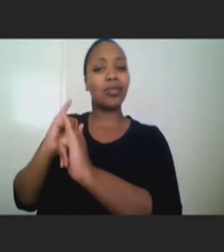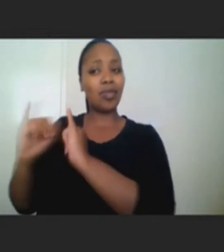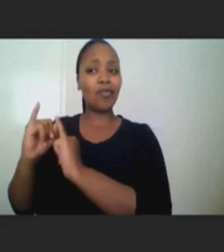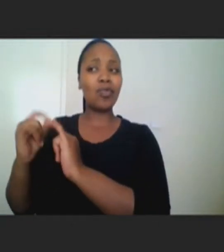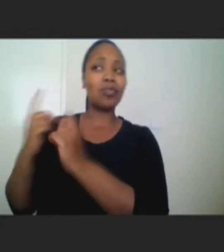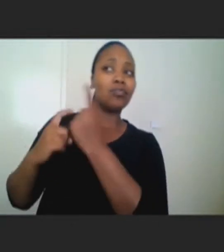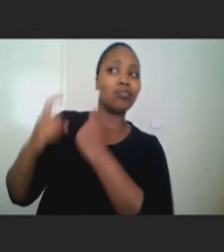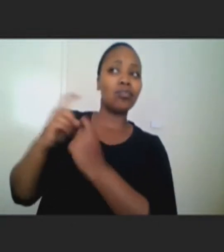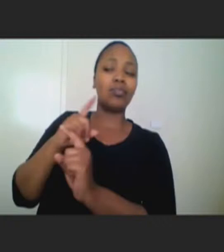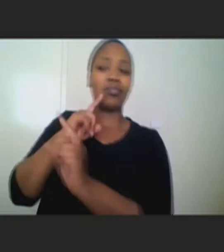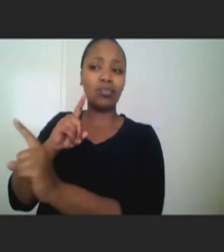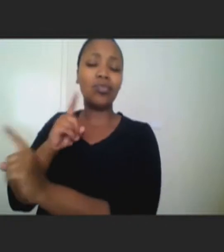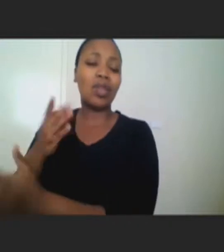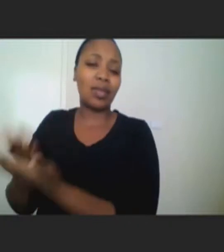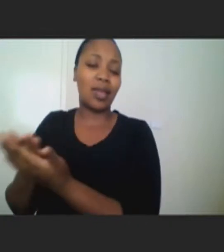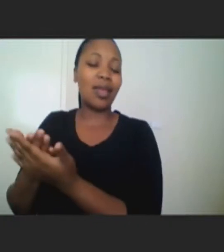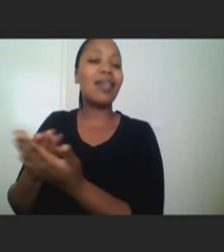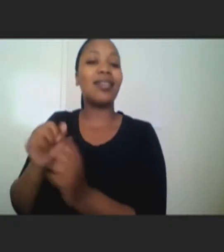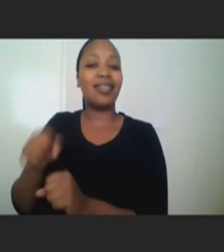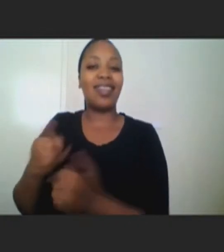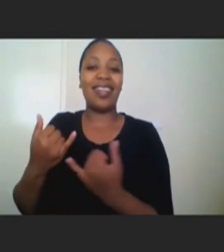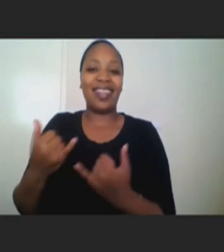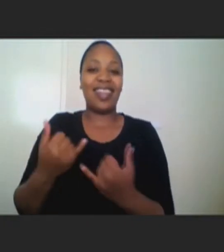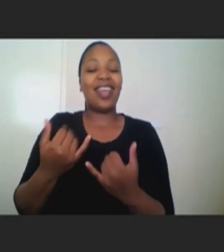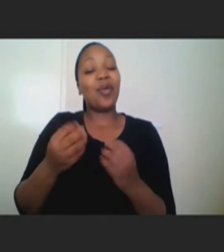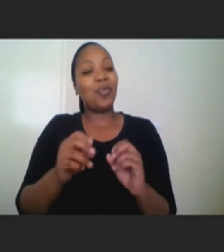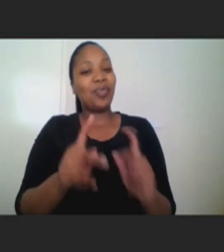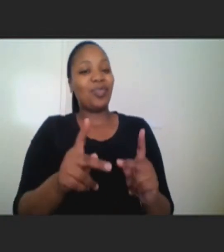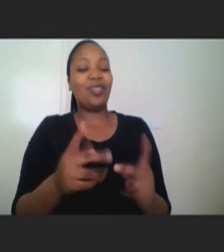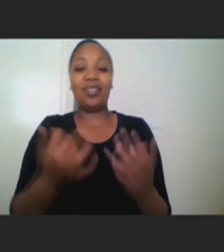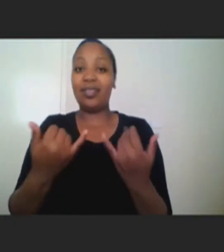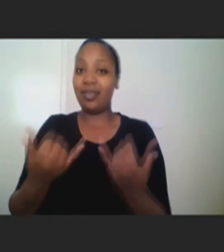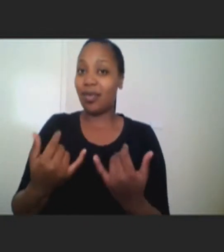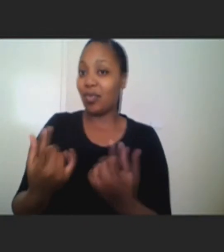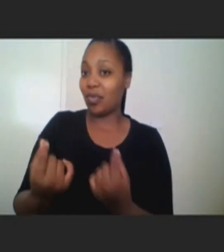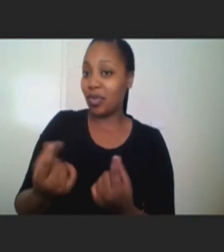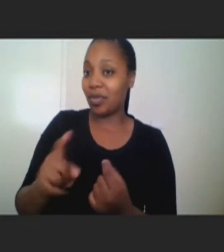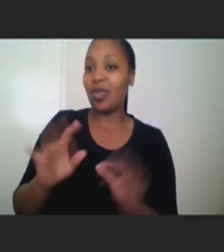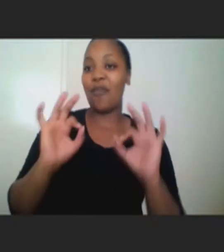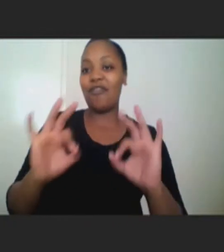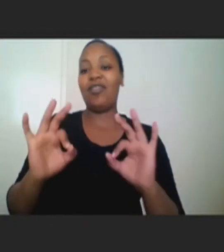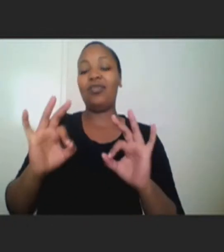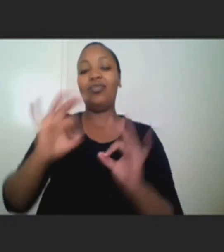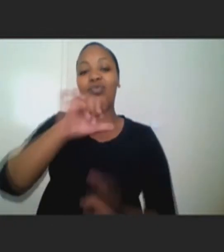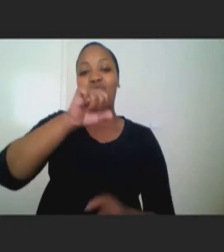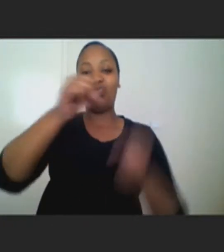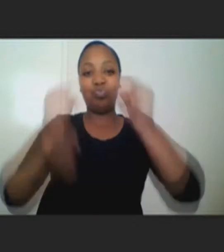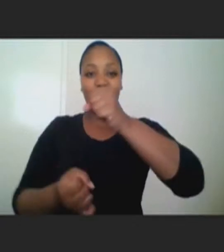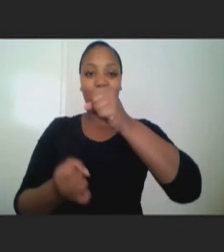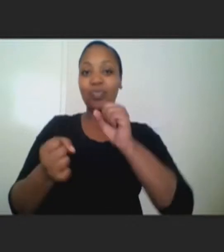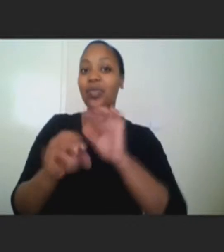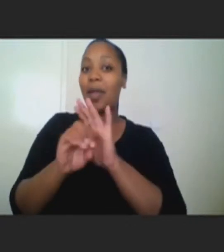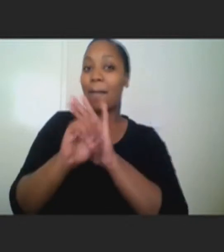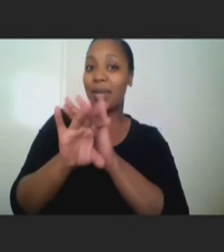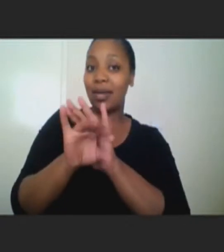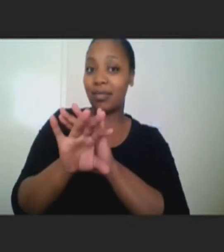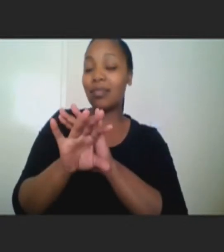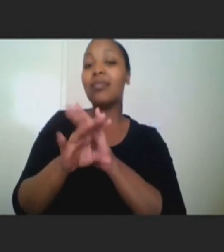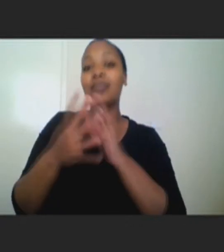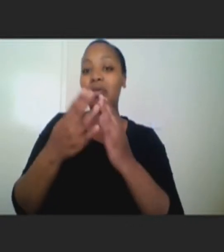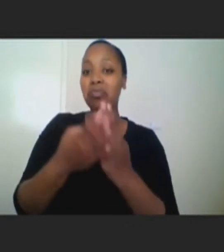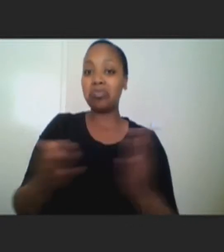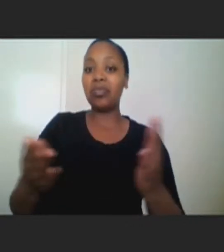messengers as possible. So on that note, I'm going to take this opportunity to officially adjourn this media briefing, but the communication will